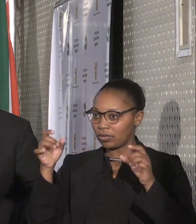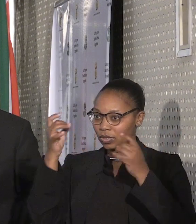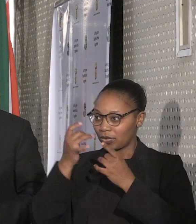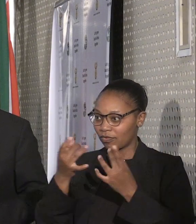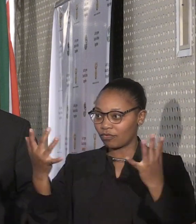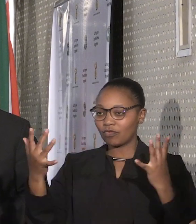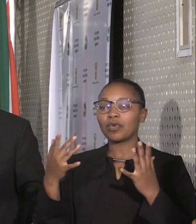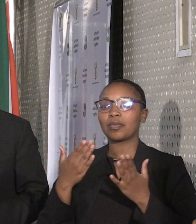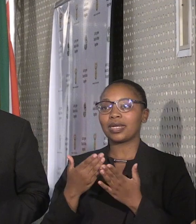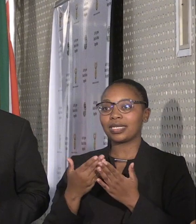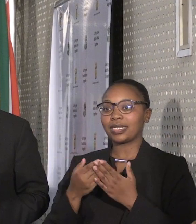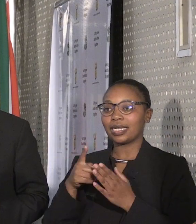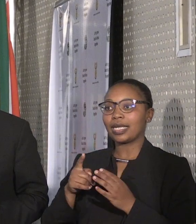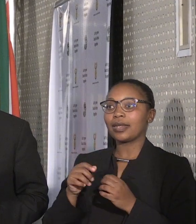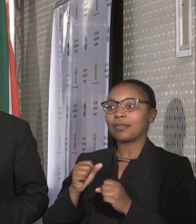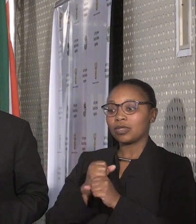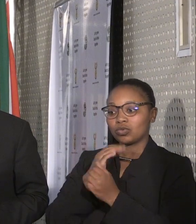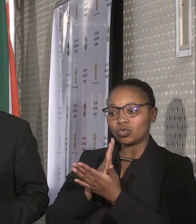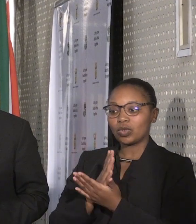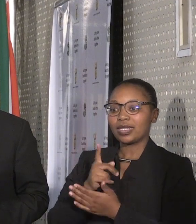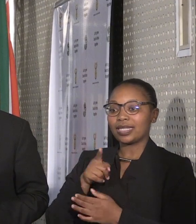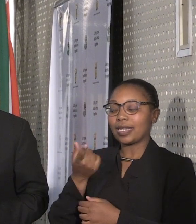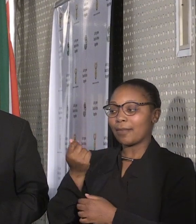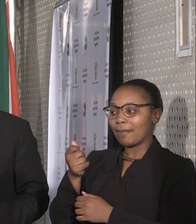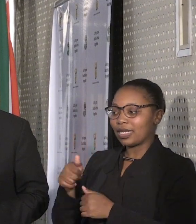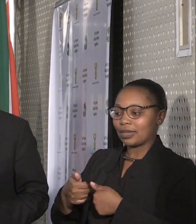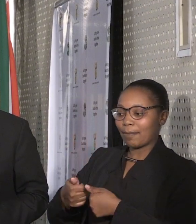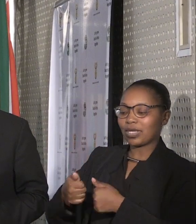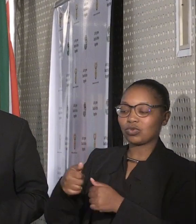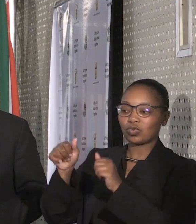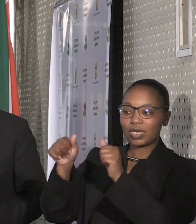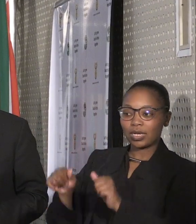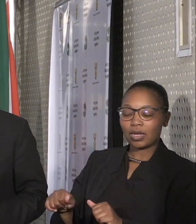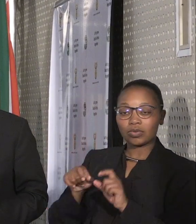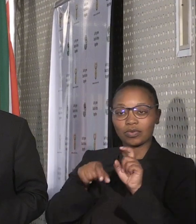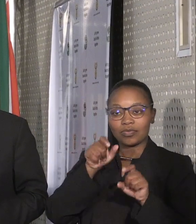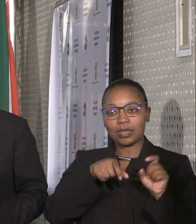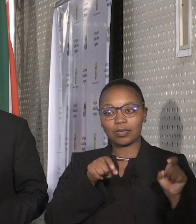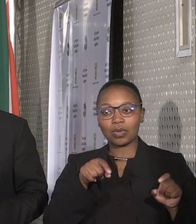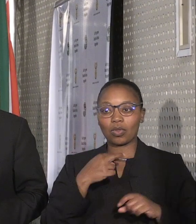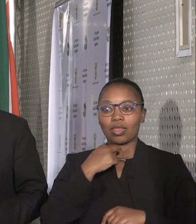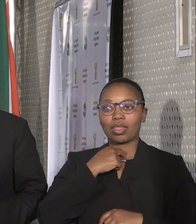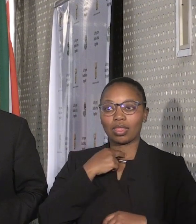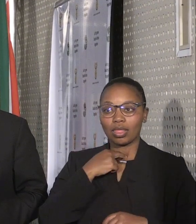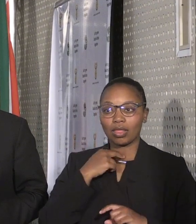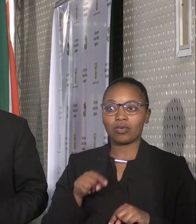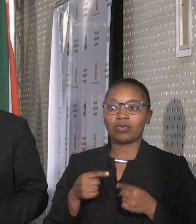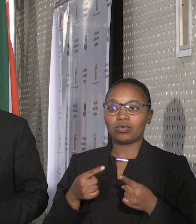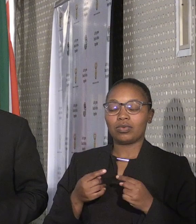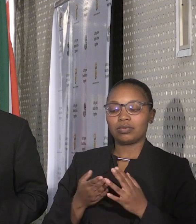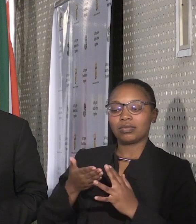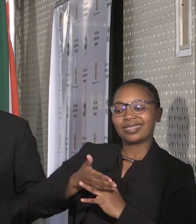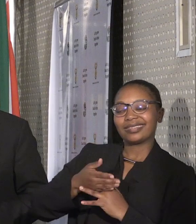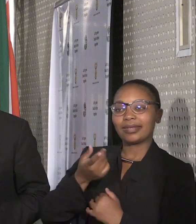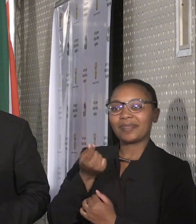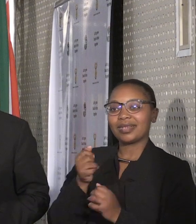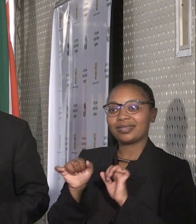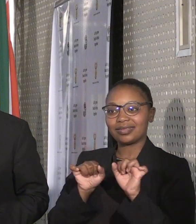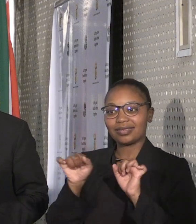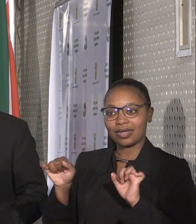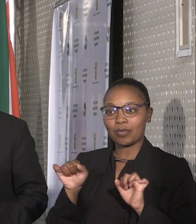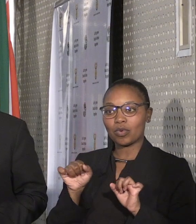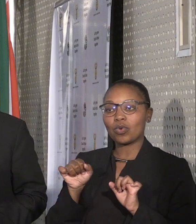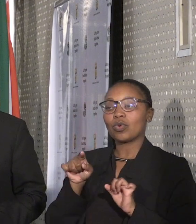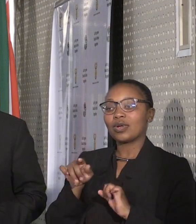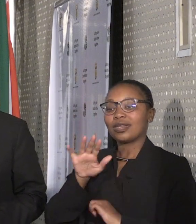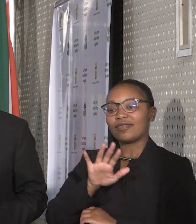reversing of funds into the accounts of beneficiaries that were impacted by false transaction errors affecting some